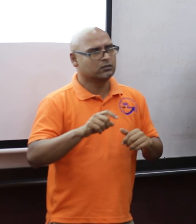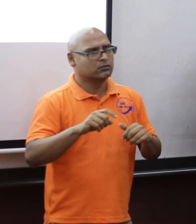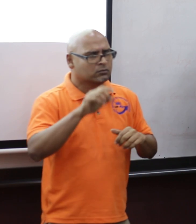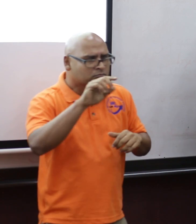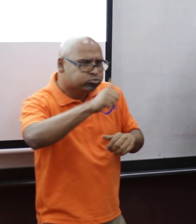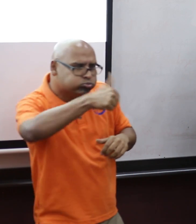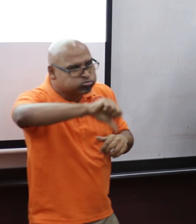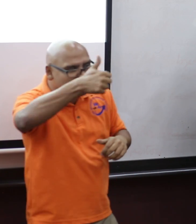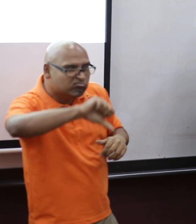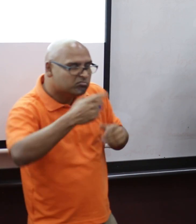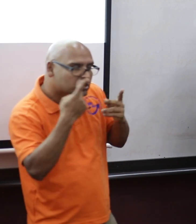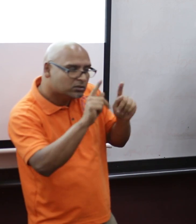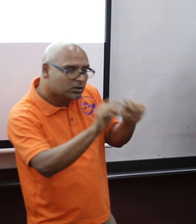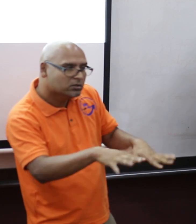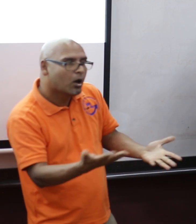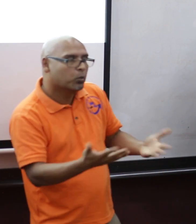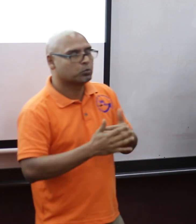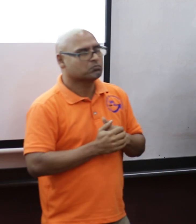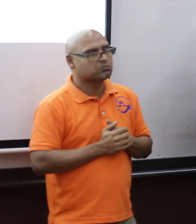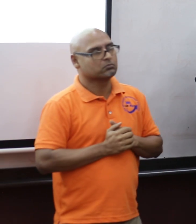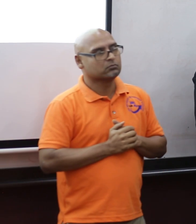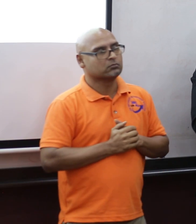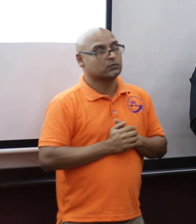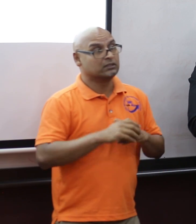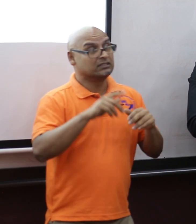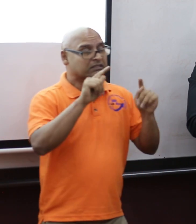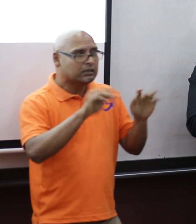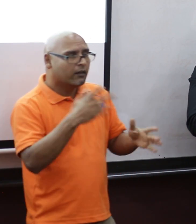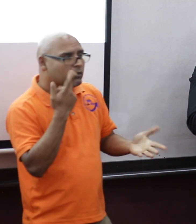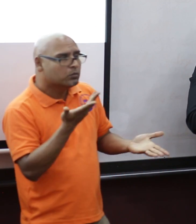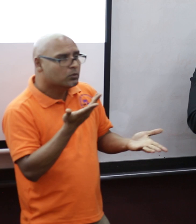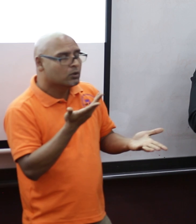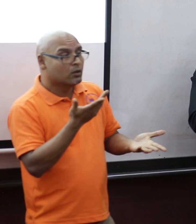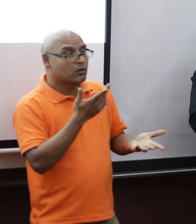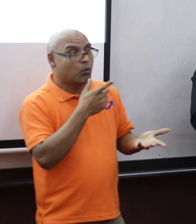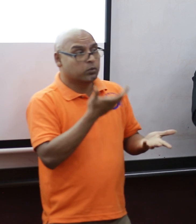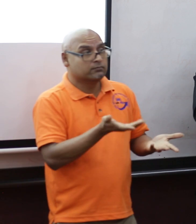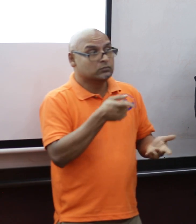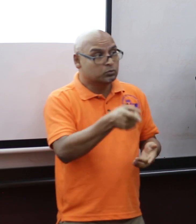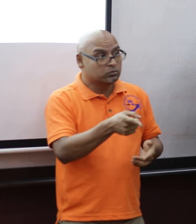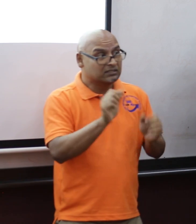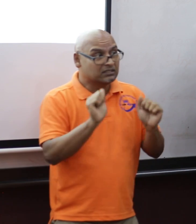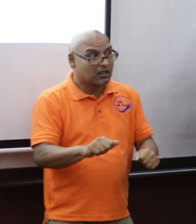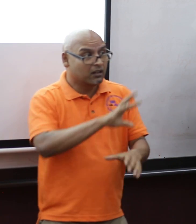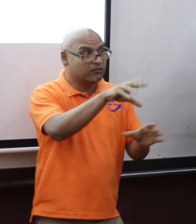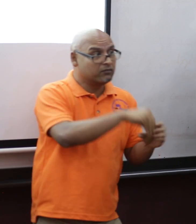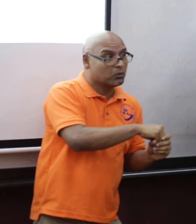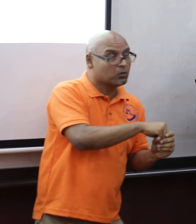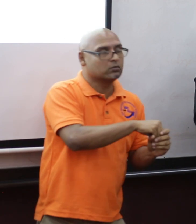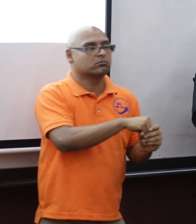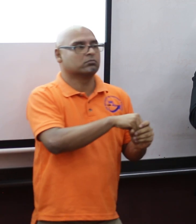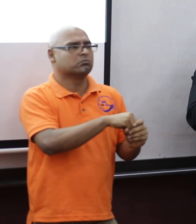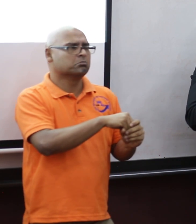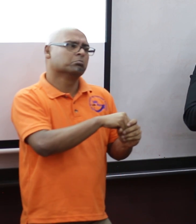kids who can be integrated can be assessed early enough so we could find out exactly where they are